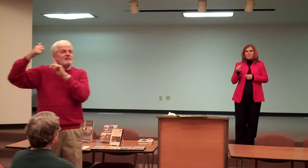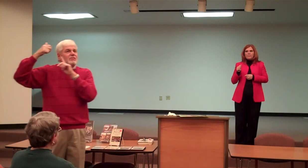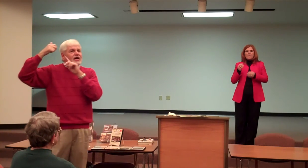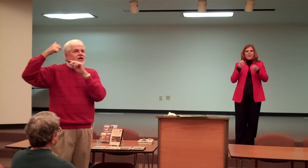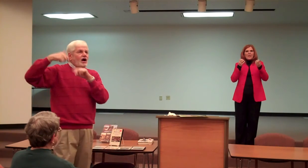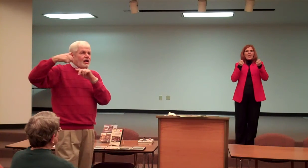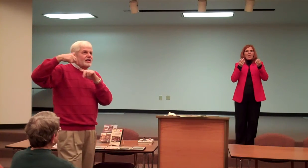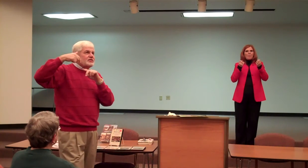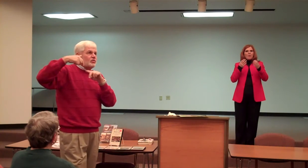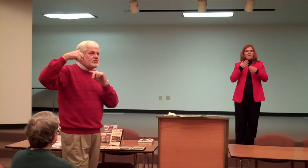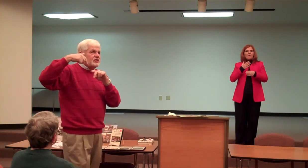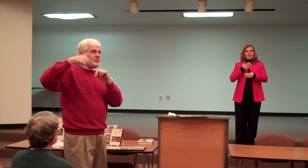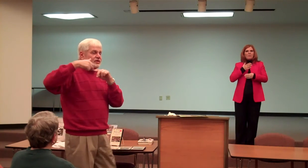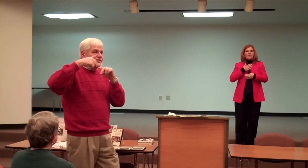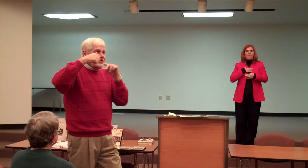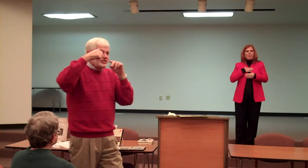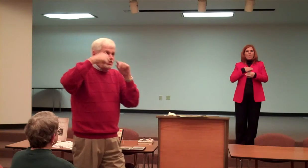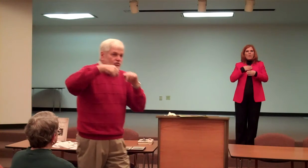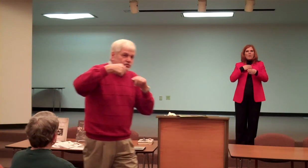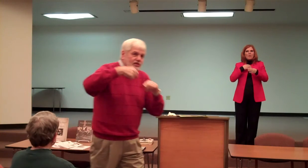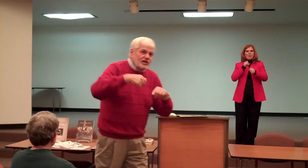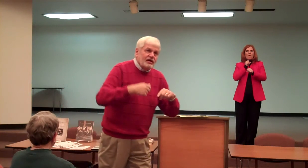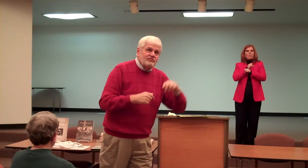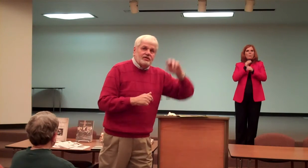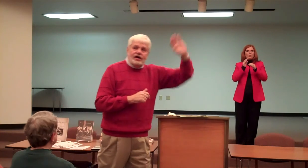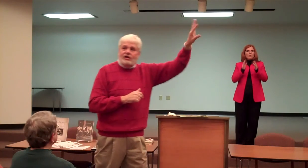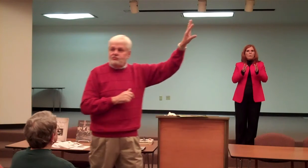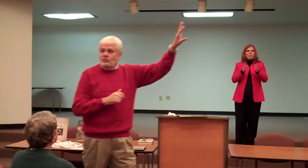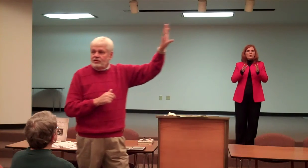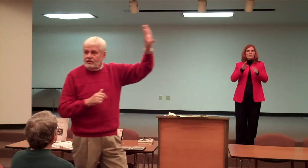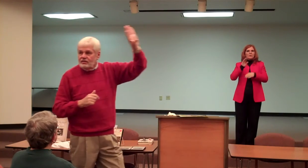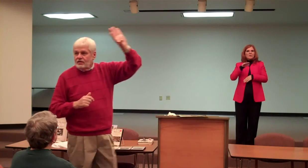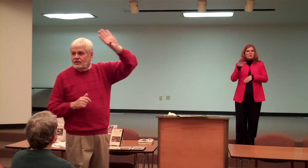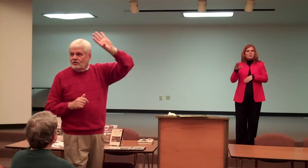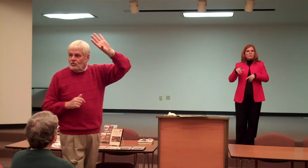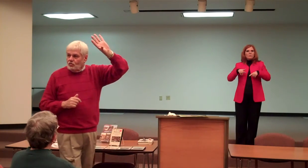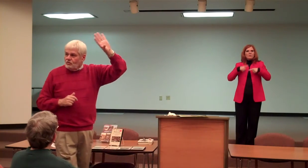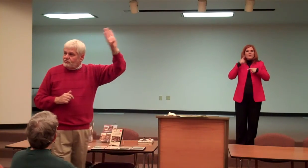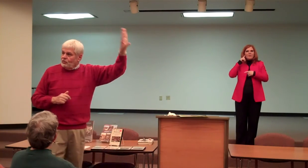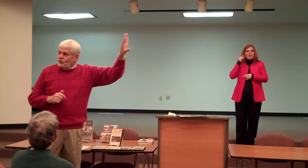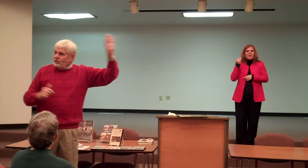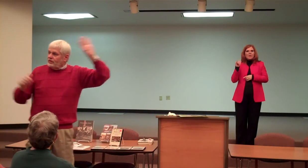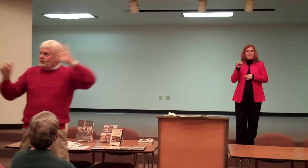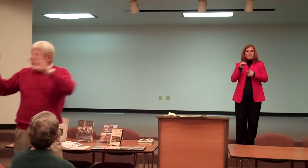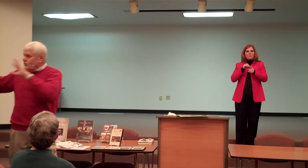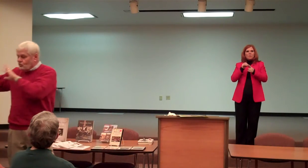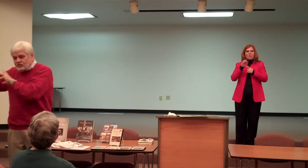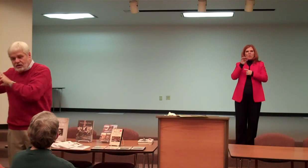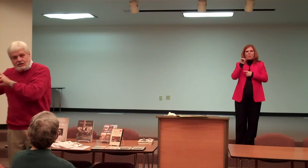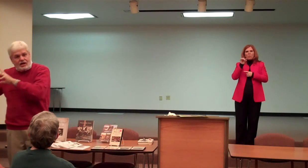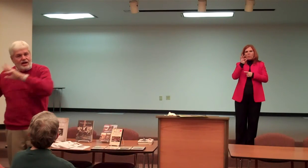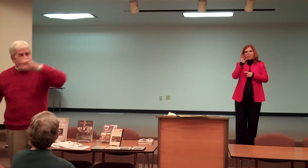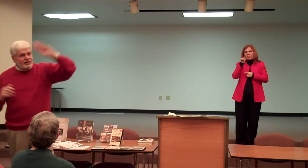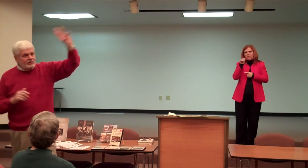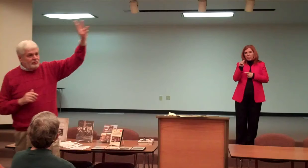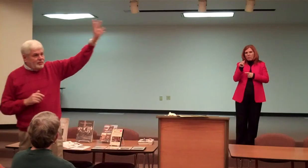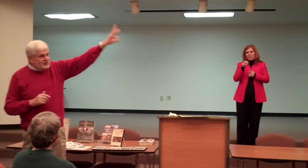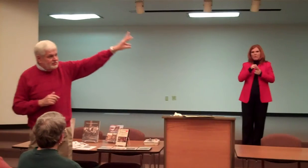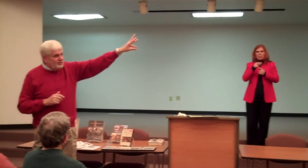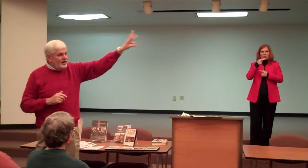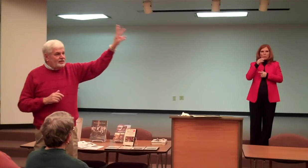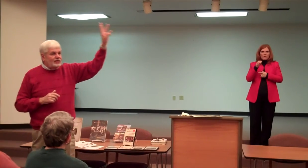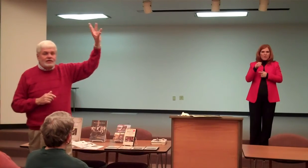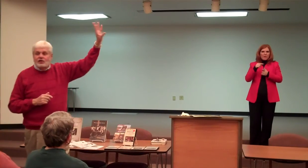How many of my colleagues at West Liberty's children live in California, or Florida, or North Carolina,